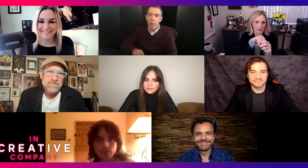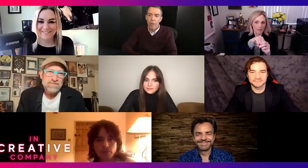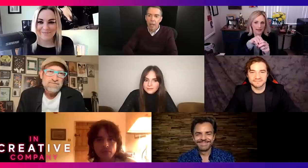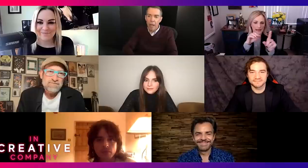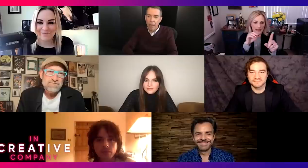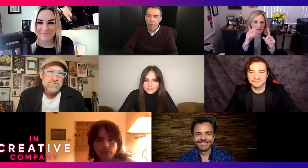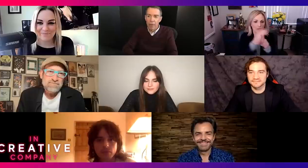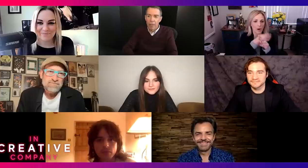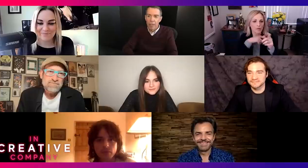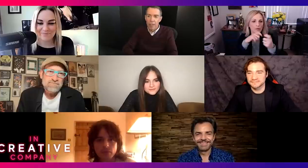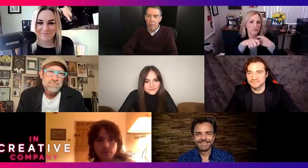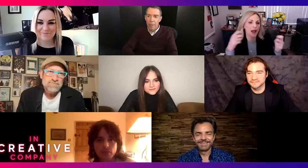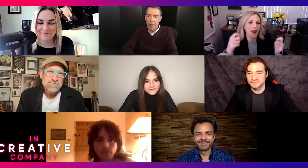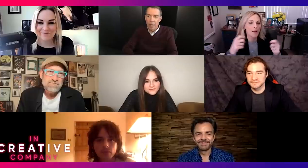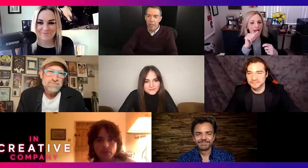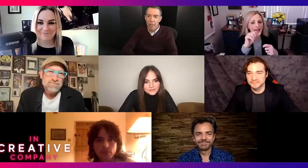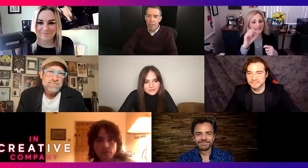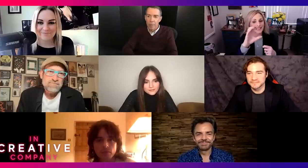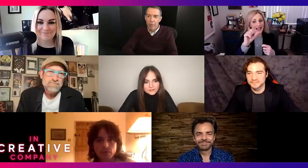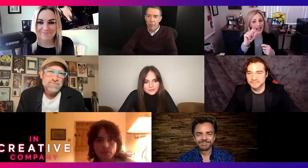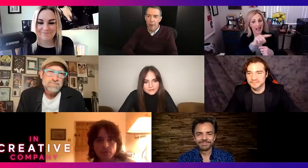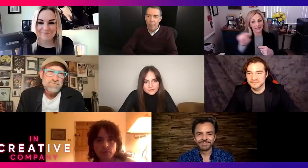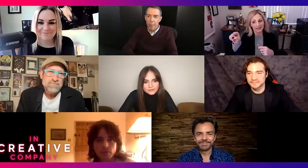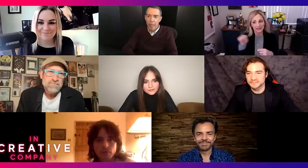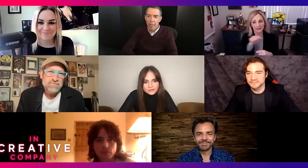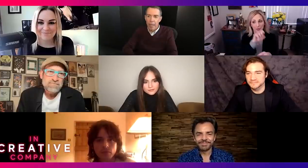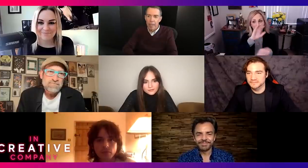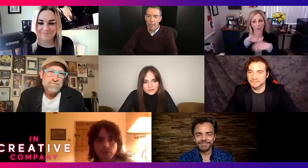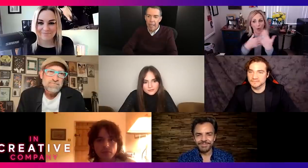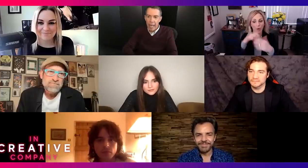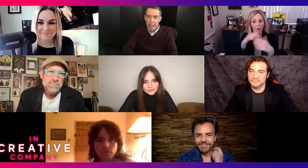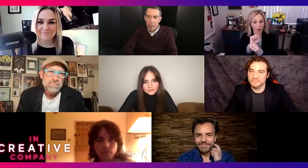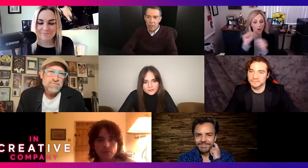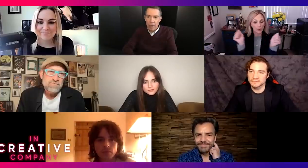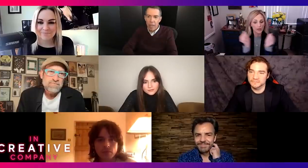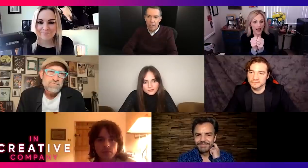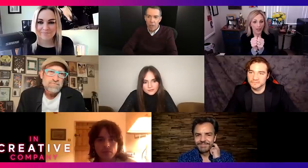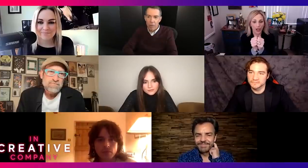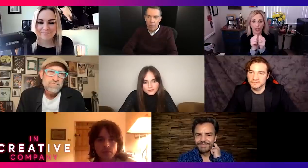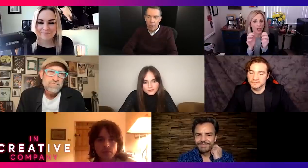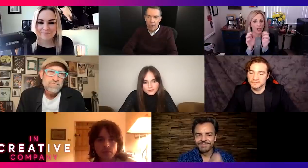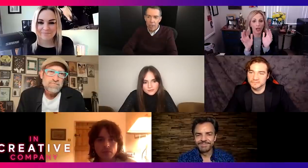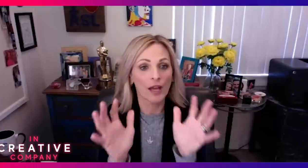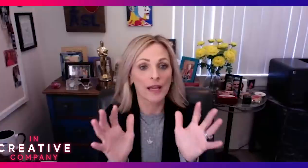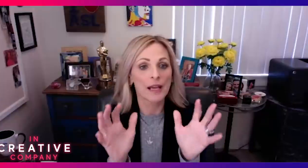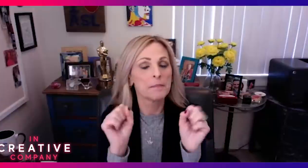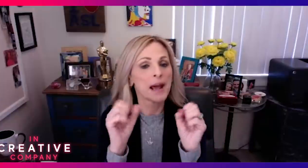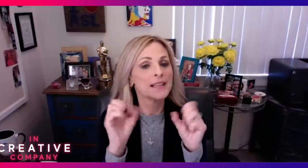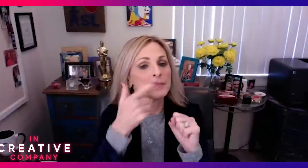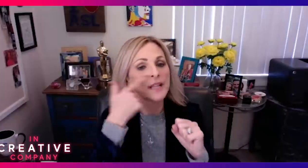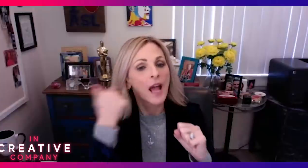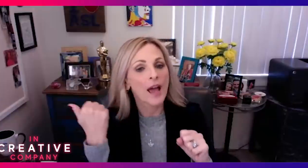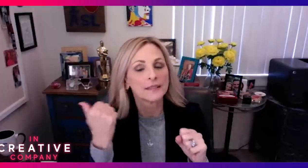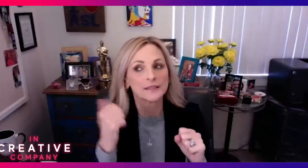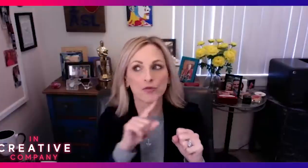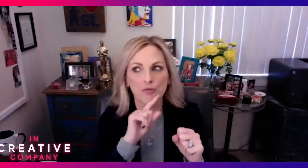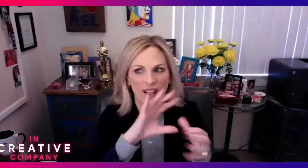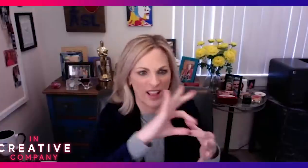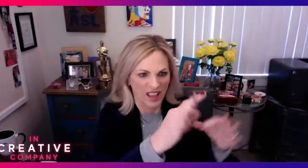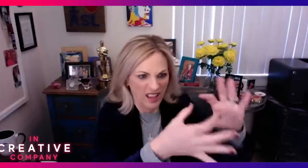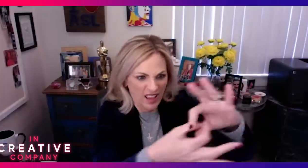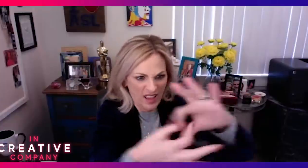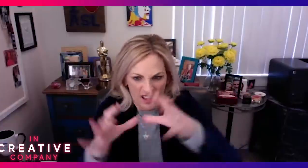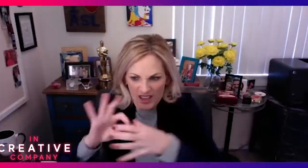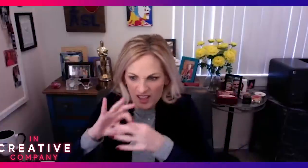I would love to jump in just before we wrap up. As the cast, as all of us working together, it